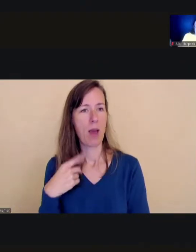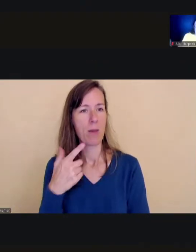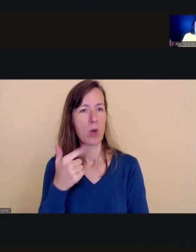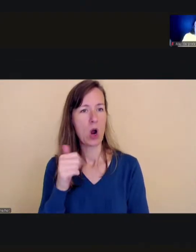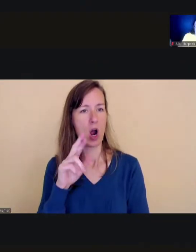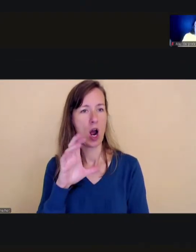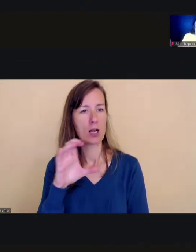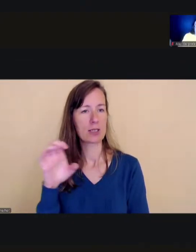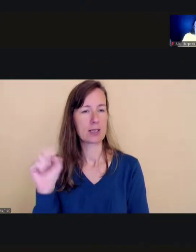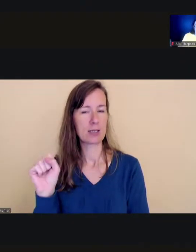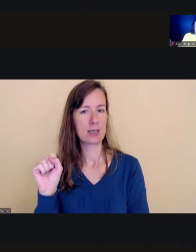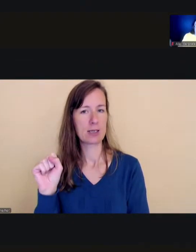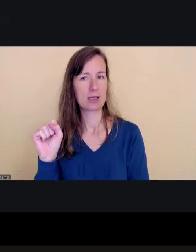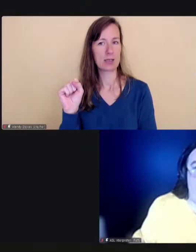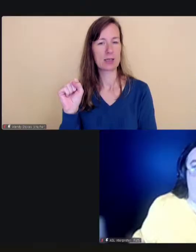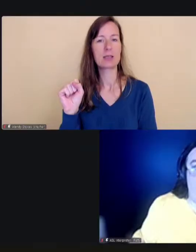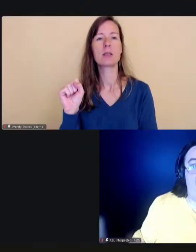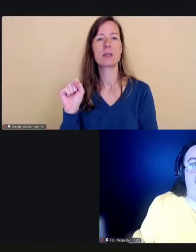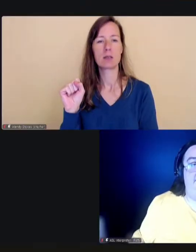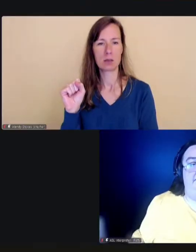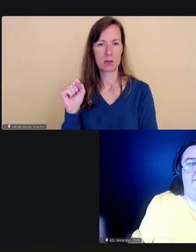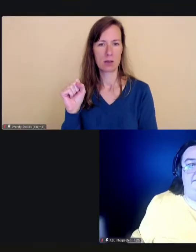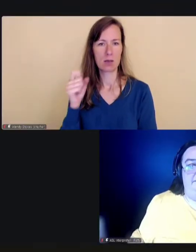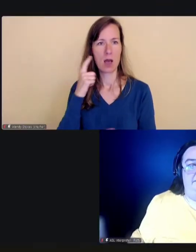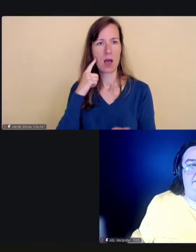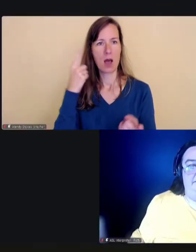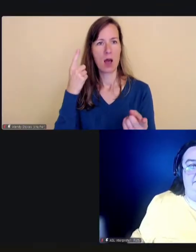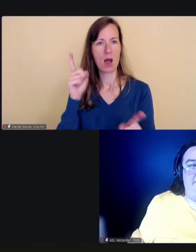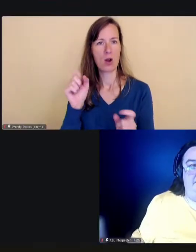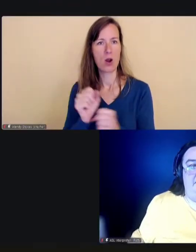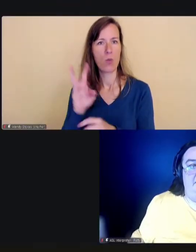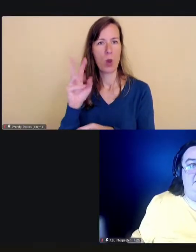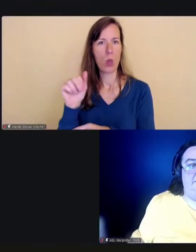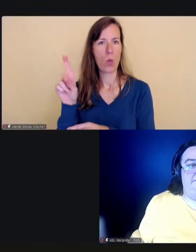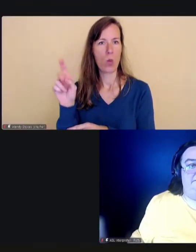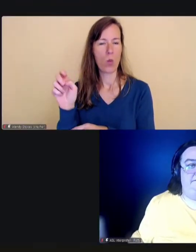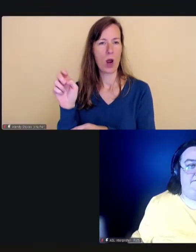Yeah, I just want to also say I agree with Mr. Wade